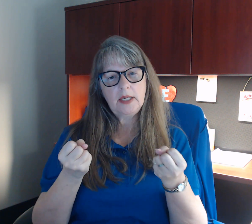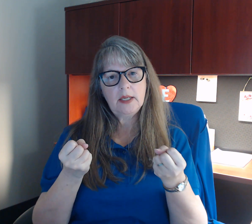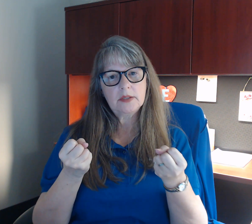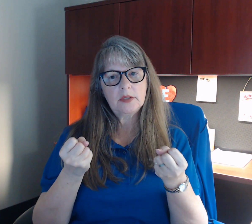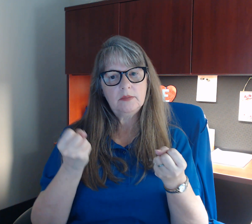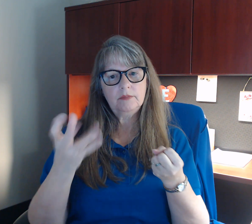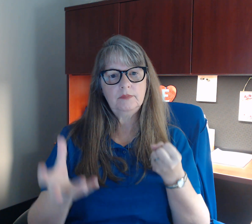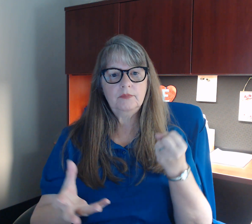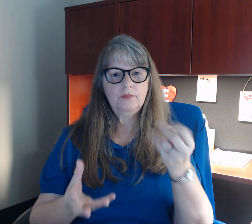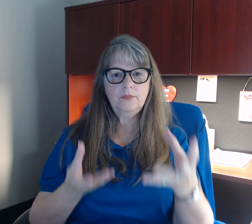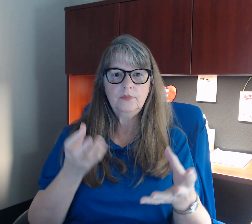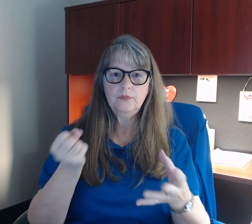ASL.